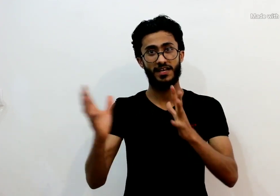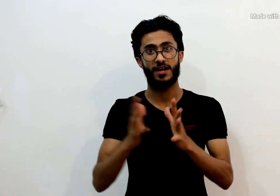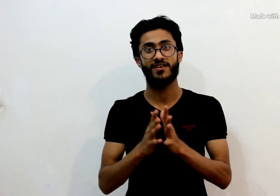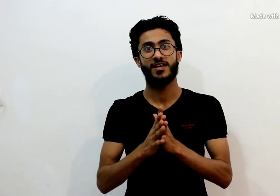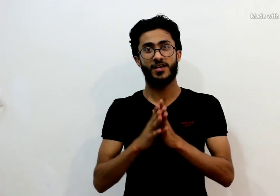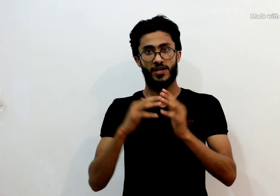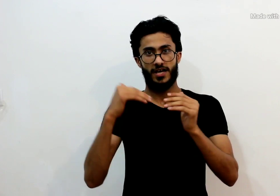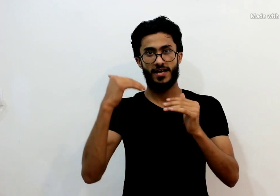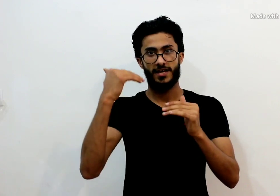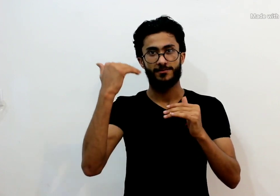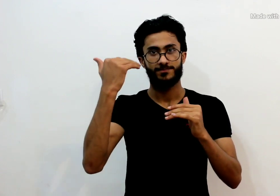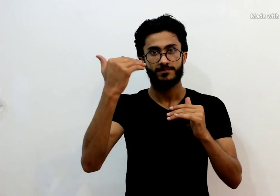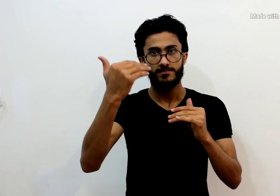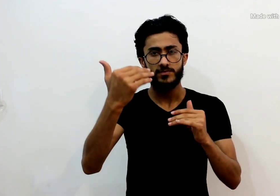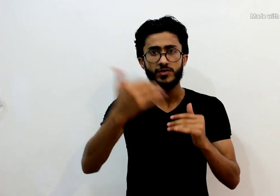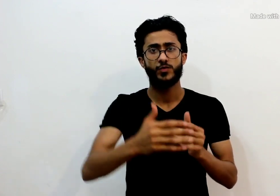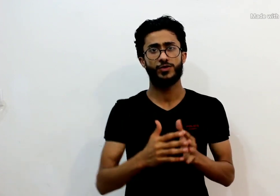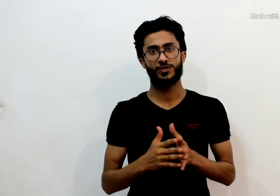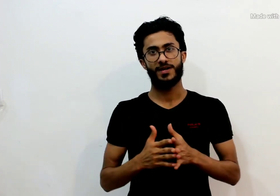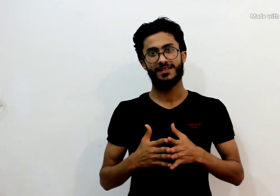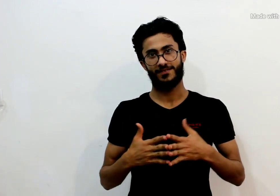of would you mind if